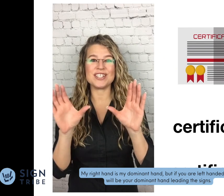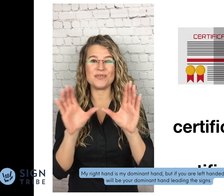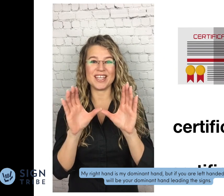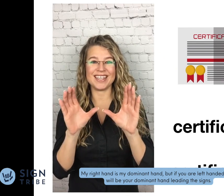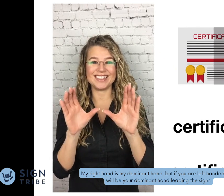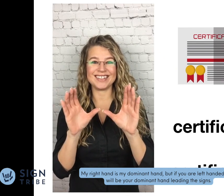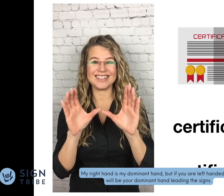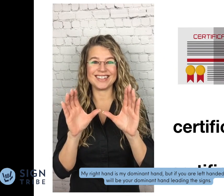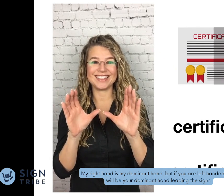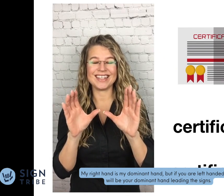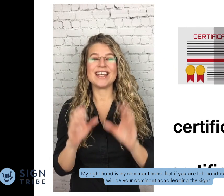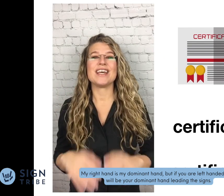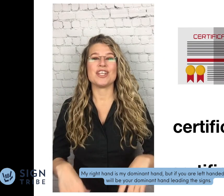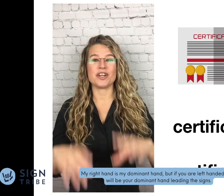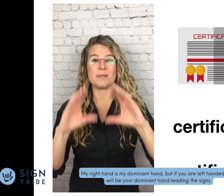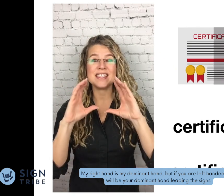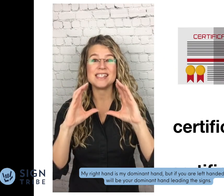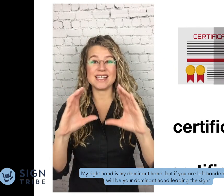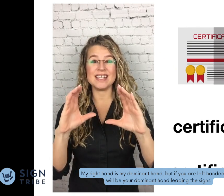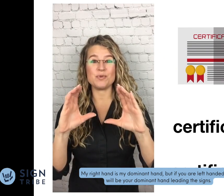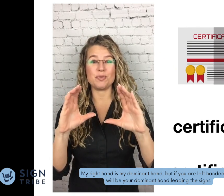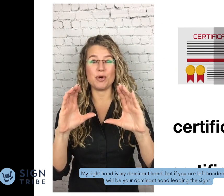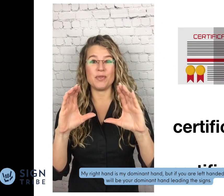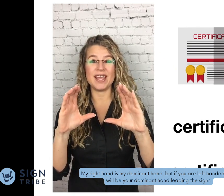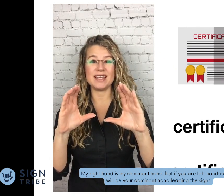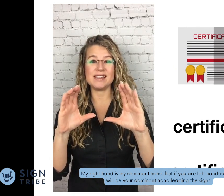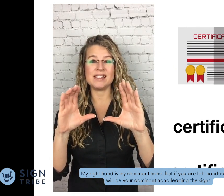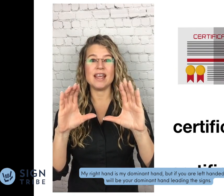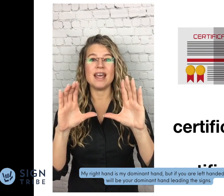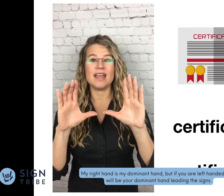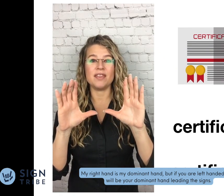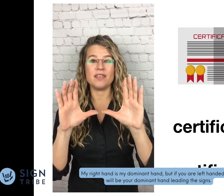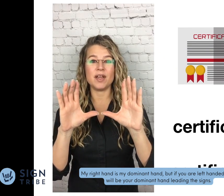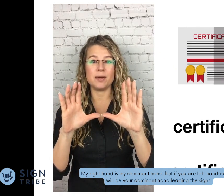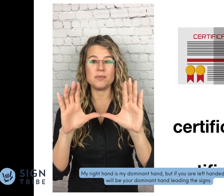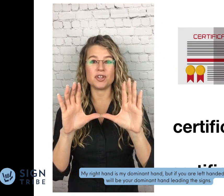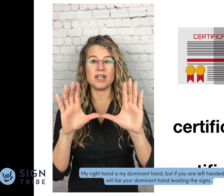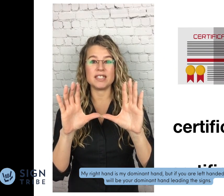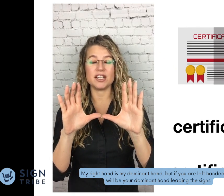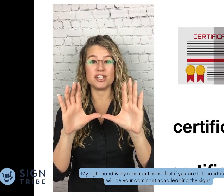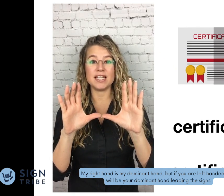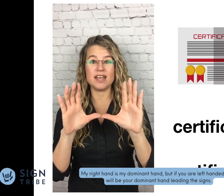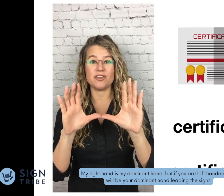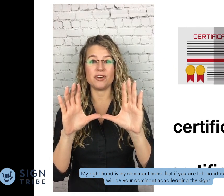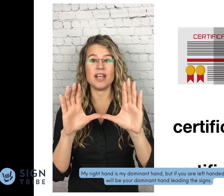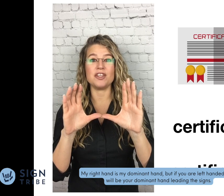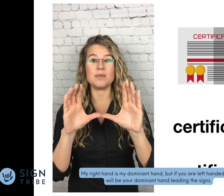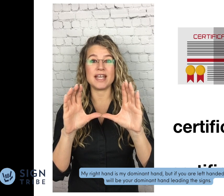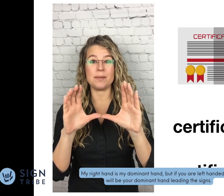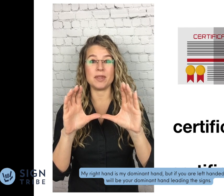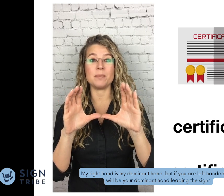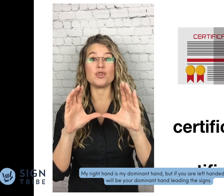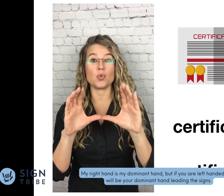Certificate. You're going to make C's with both hands, and the thumbs are going to touch together, and you tap them